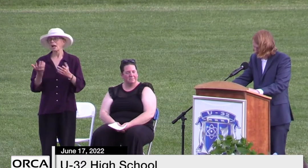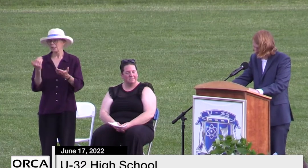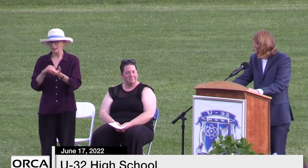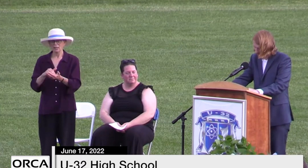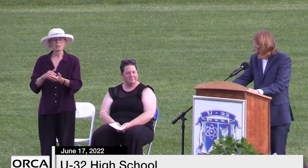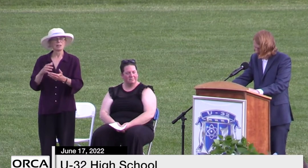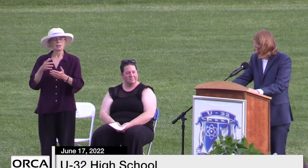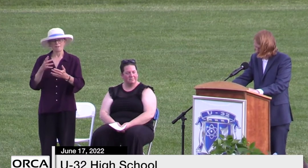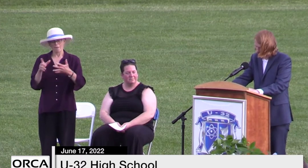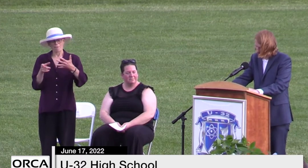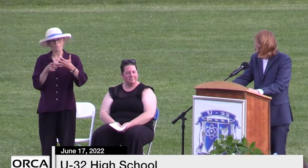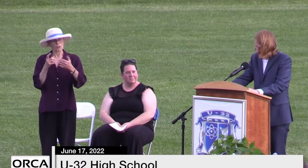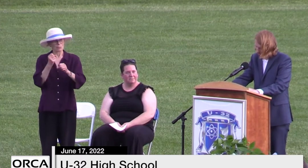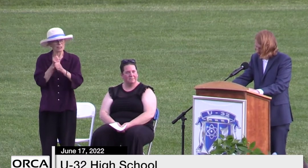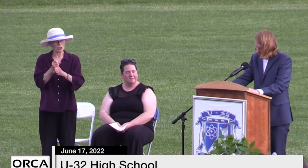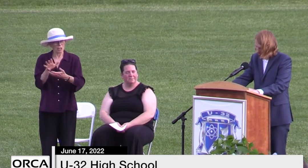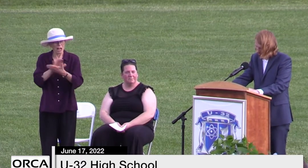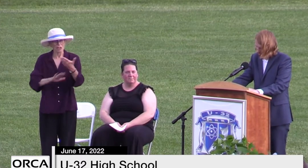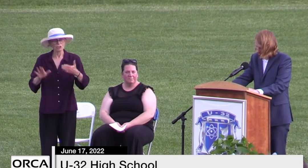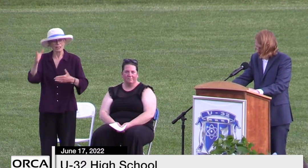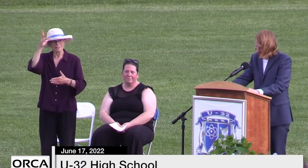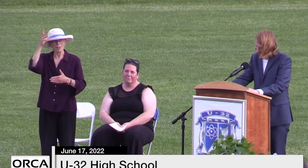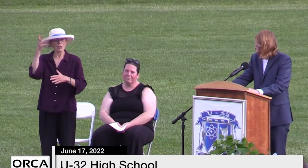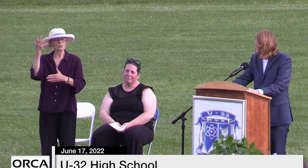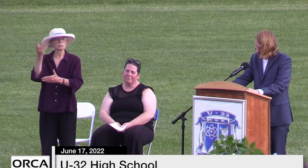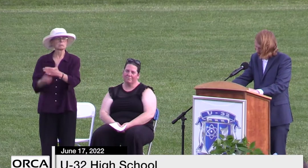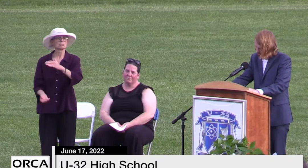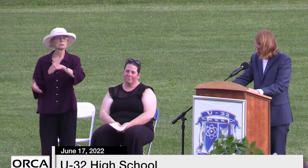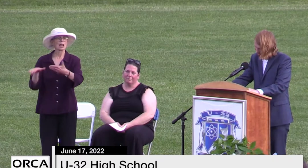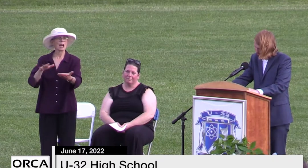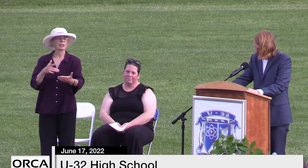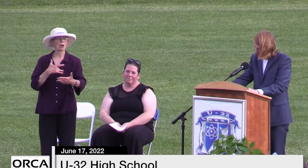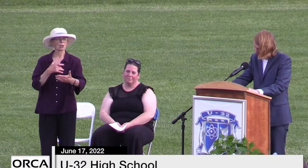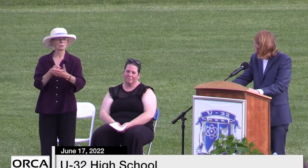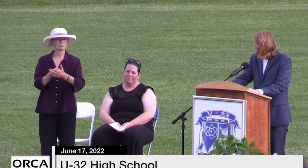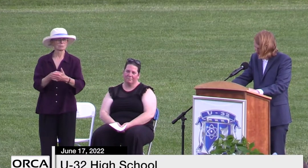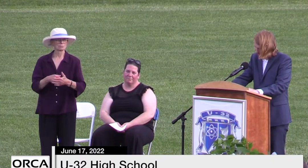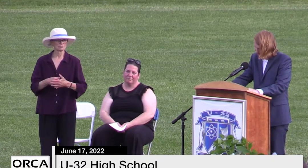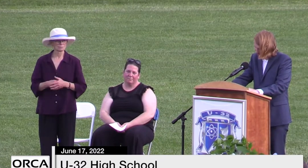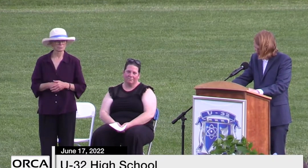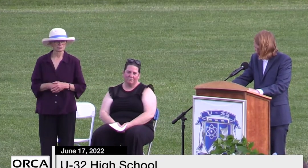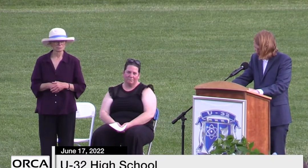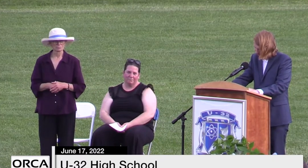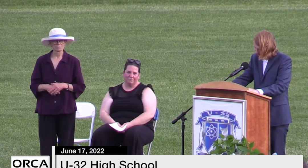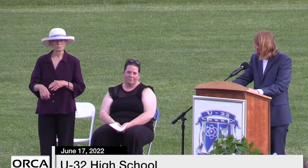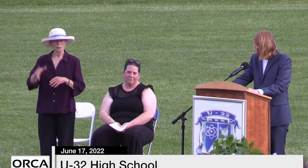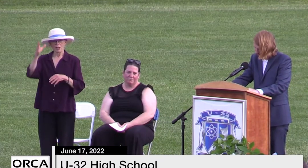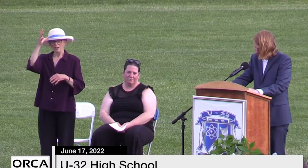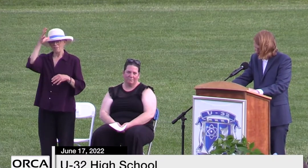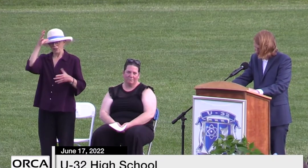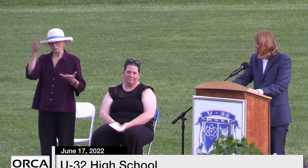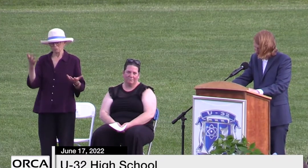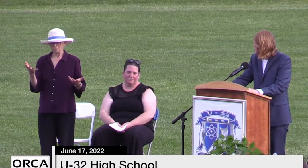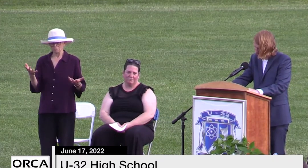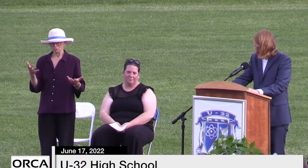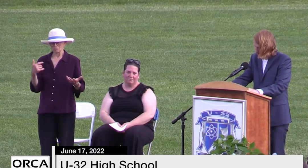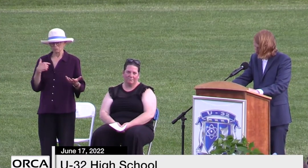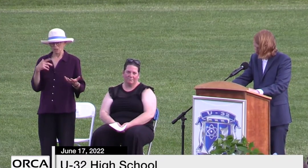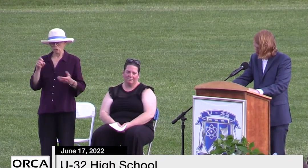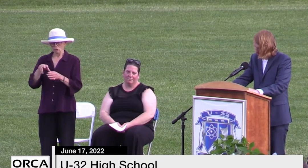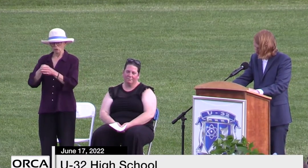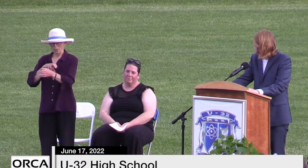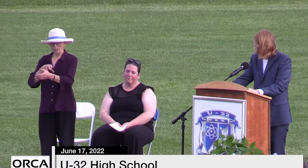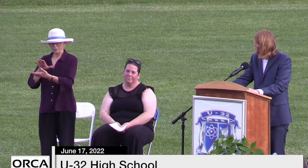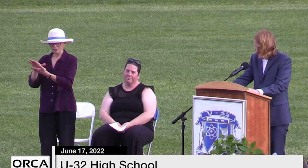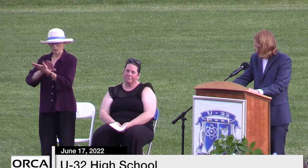During his freshman year of college, his father unexpectedly died due to a heart issue. Dad then debated on if he should drop out and work on the